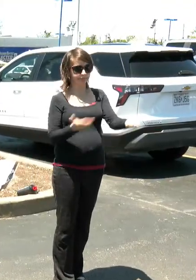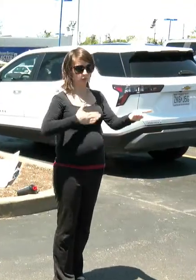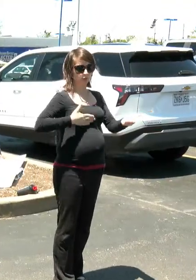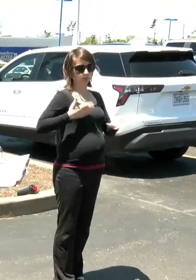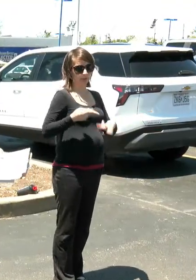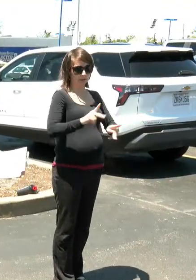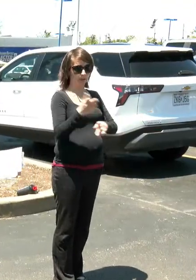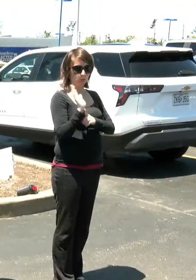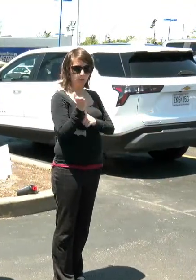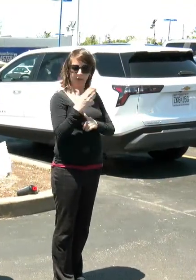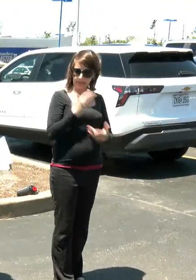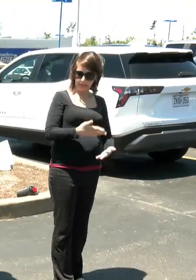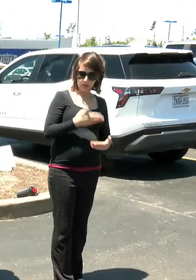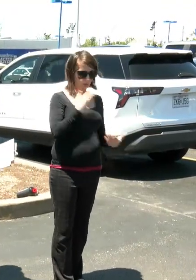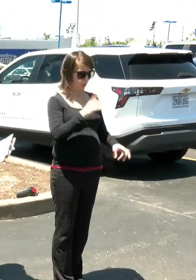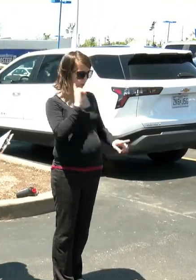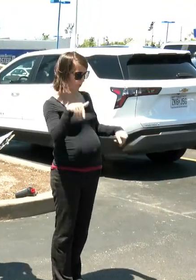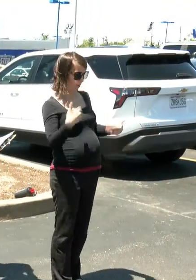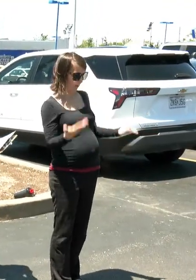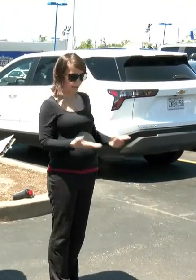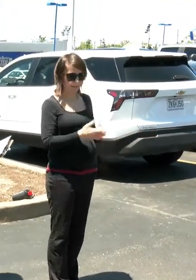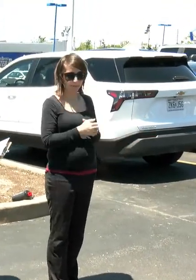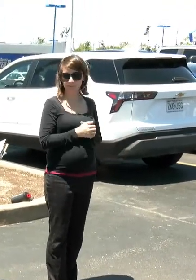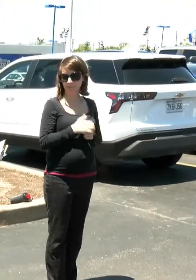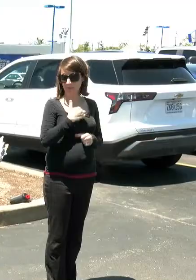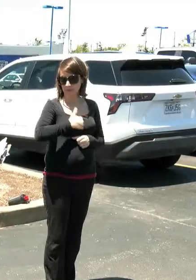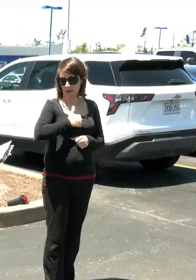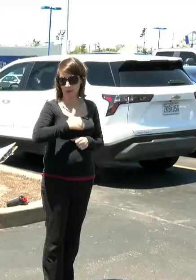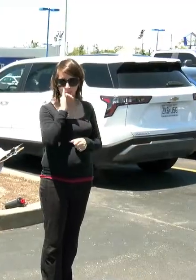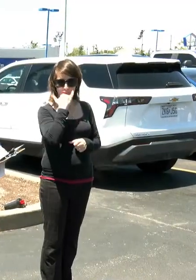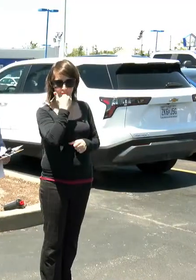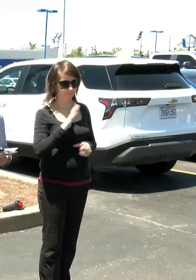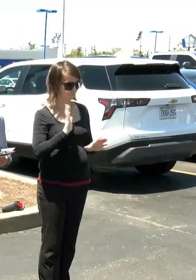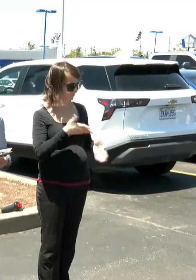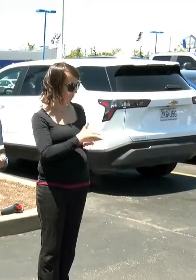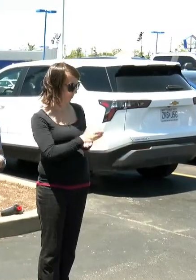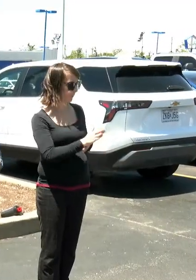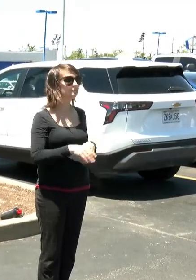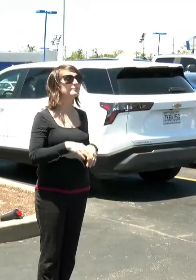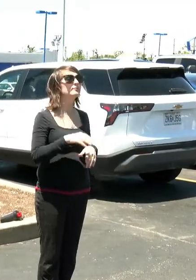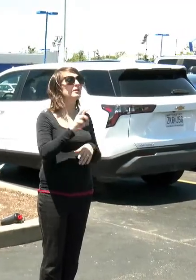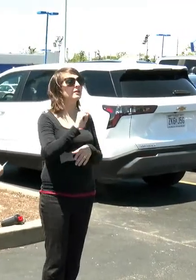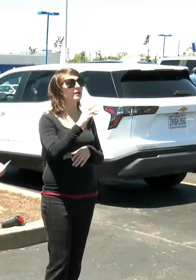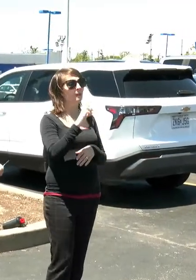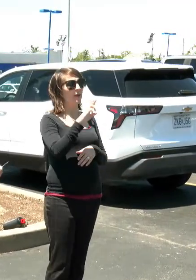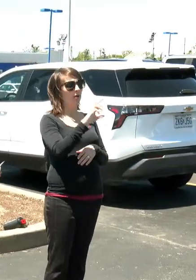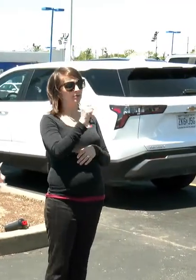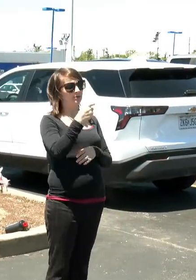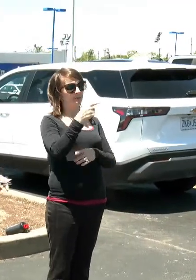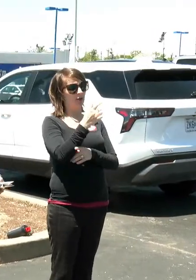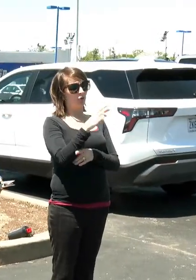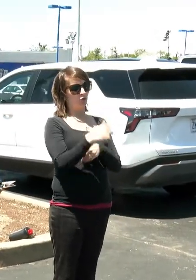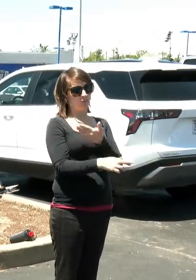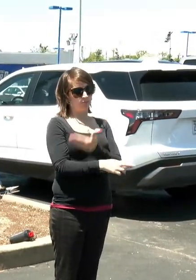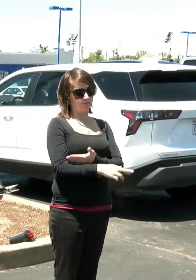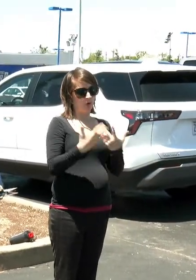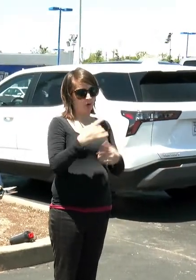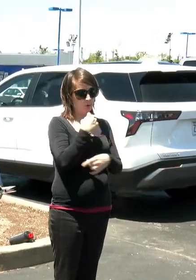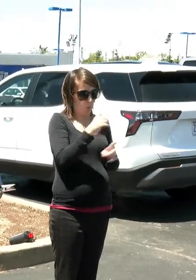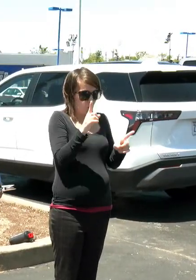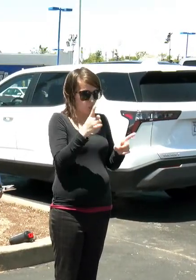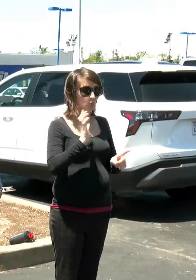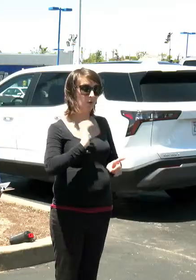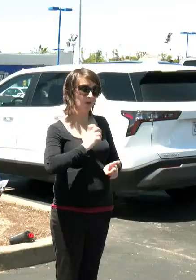Thank you, Thank Mayor you. Spencer. Thank you for being here. Ooh, I'm sorry. It's all right. As Mayor Spencer indicated, we're past